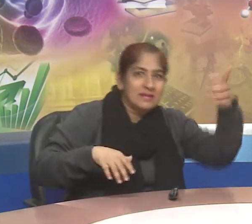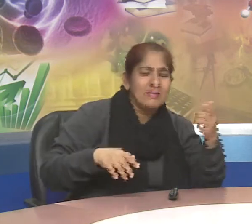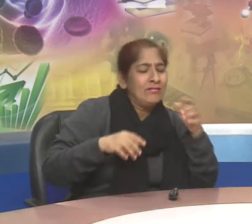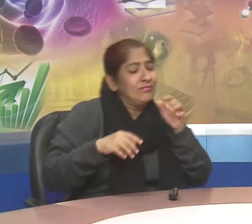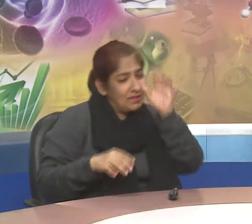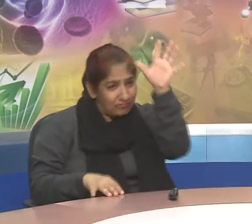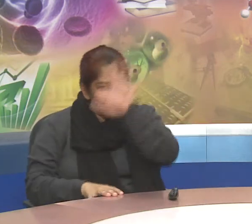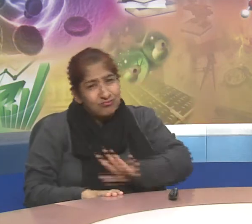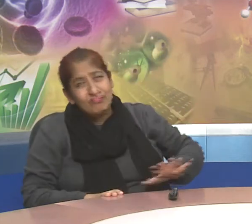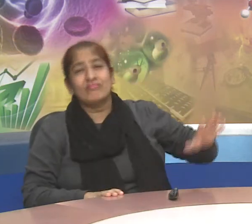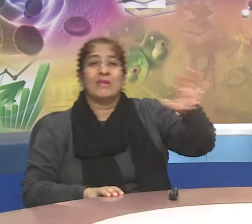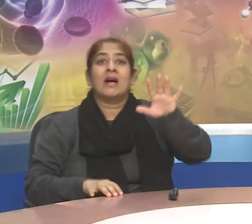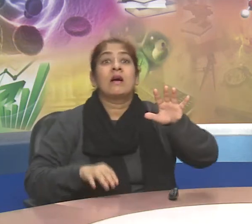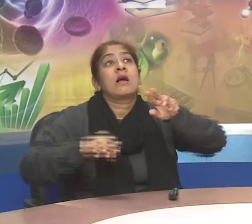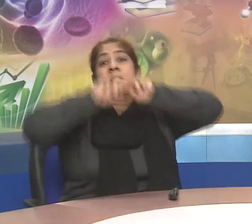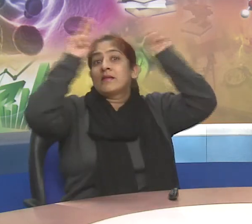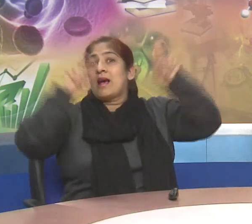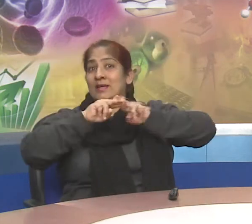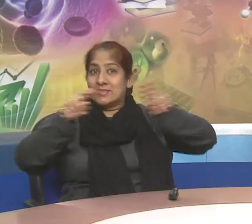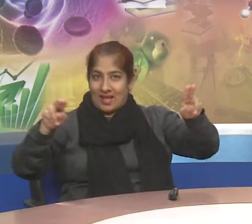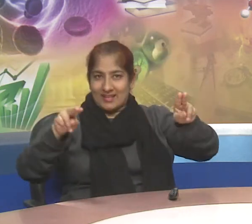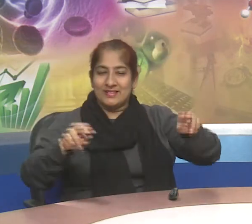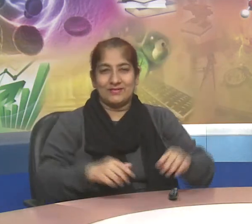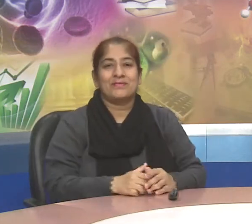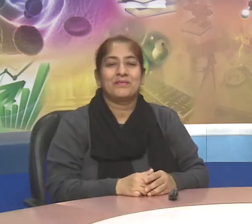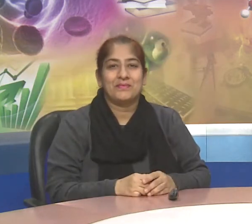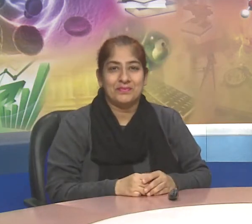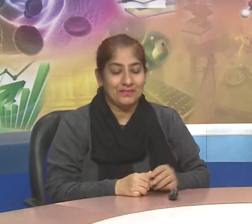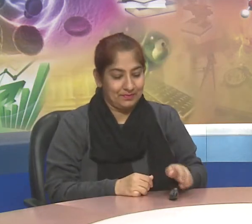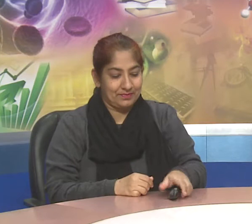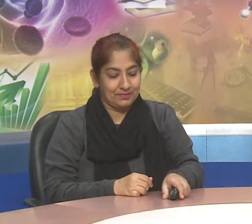the India. For example, America, US, etc.